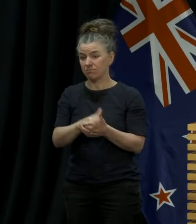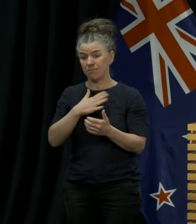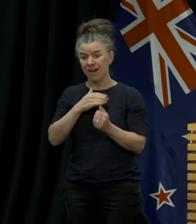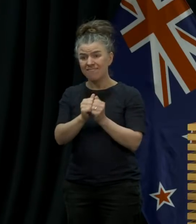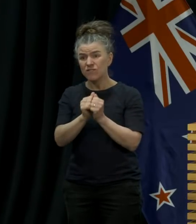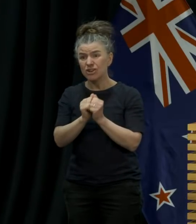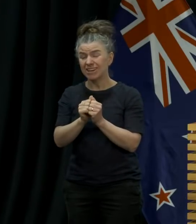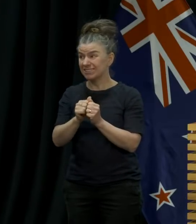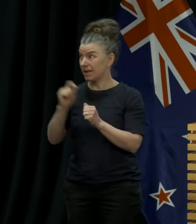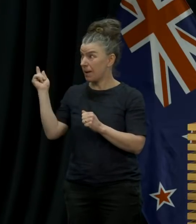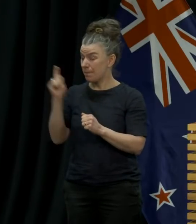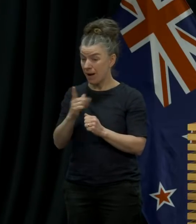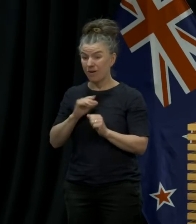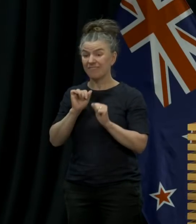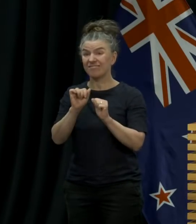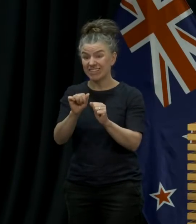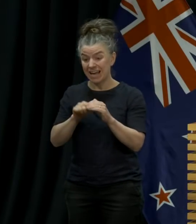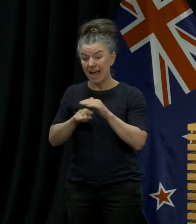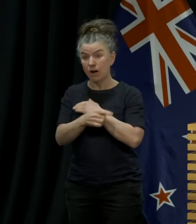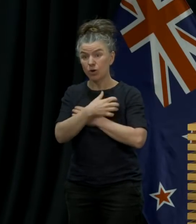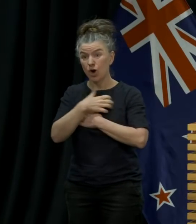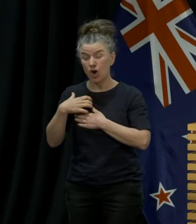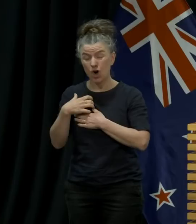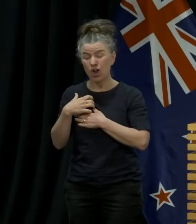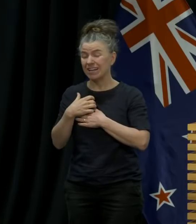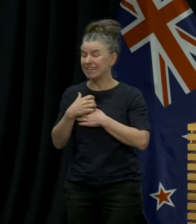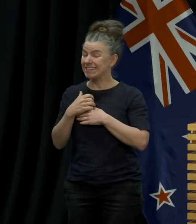collective efforts to eliminate COVID are